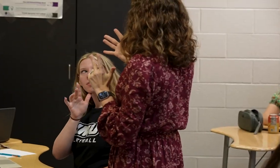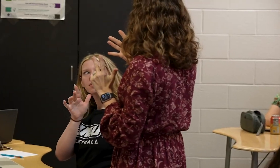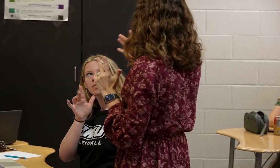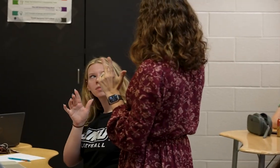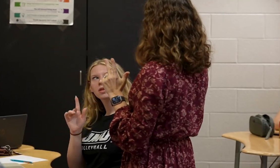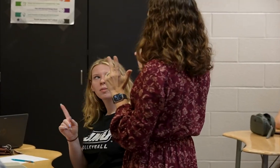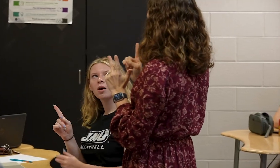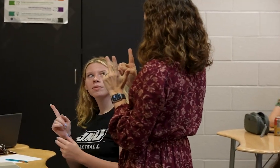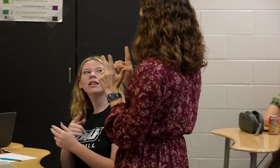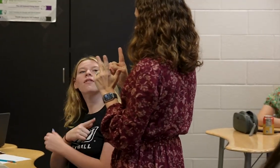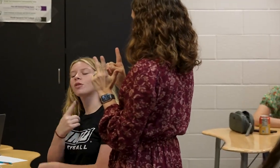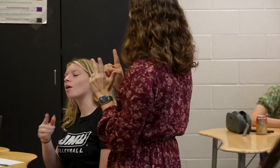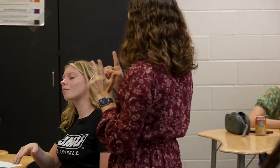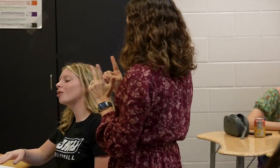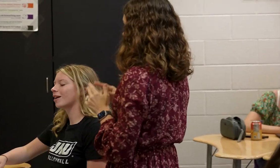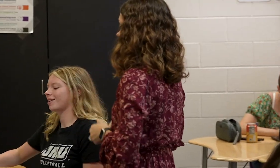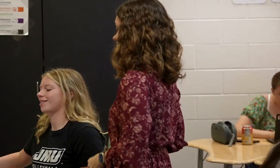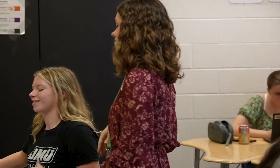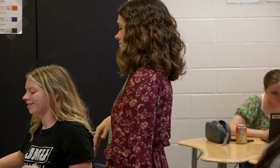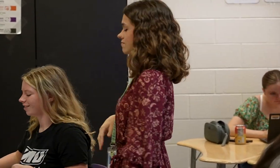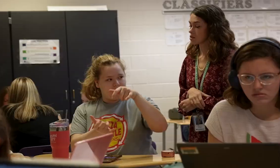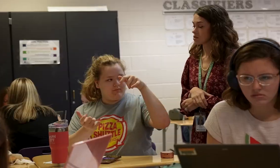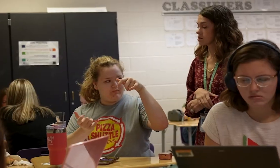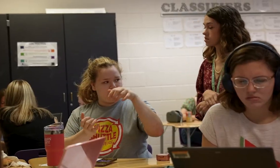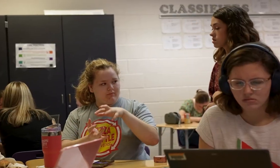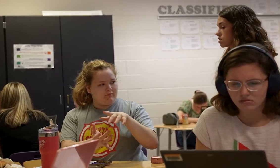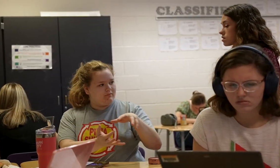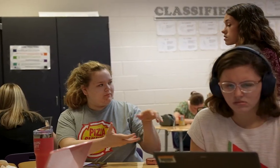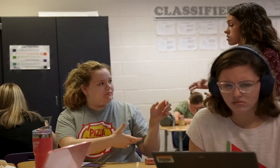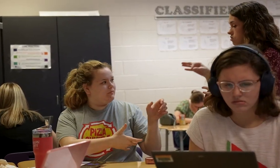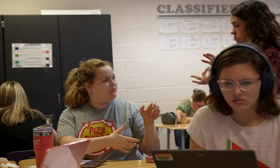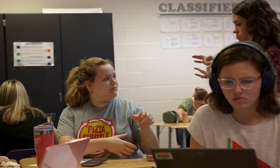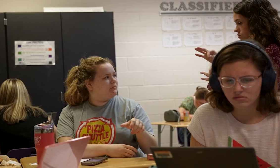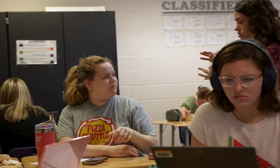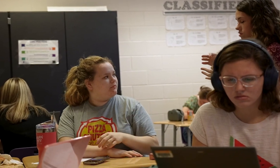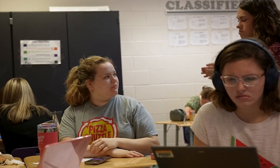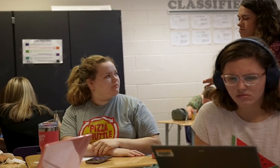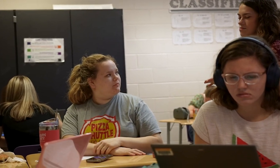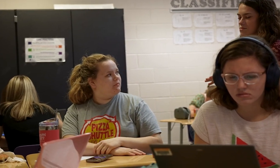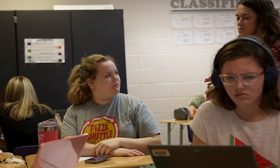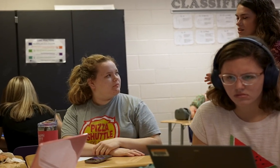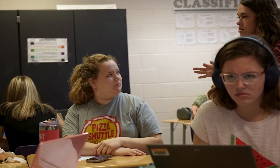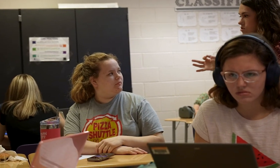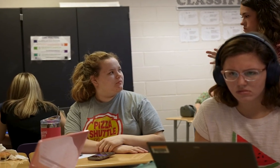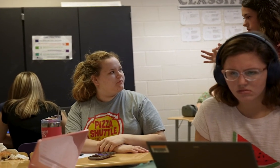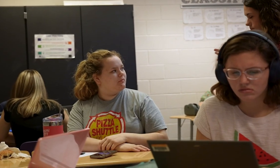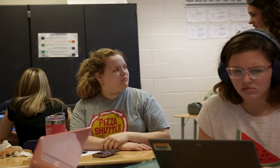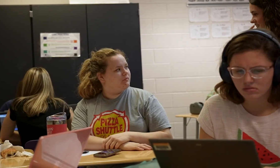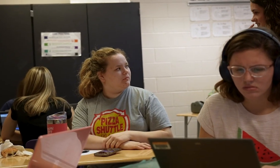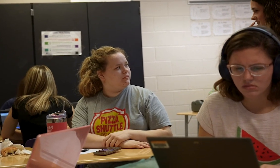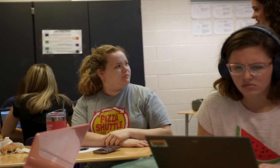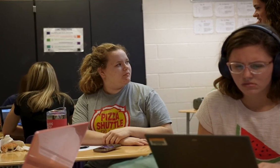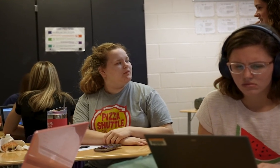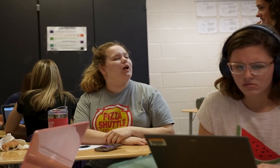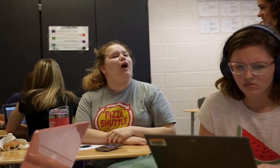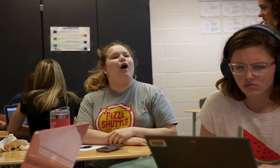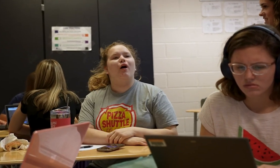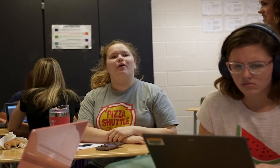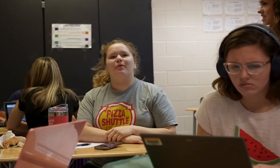have deaf family members that will be able to communicate with the deaf people in their community and be able to bring the hearing and deaf communities together.